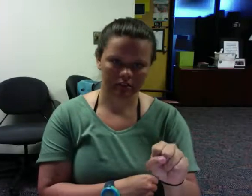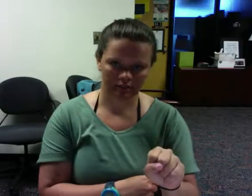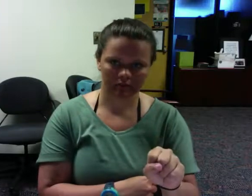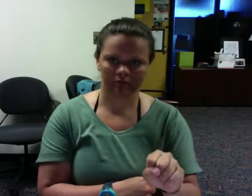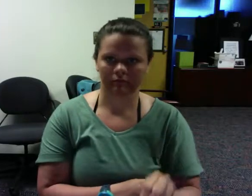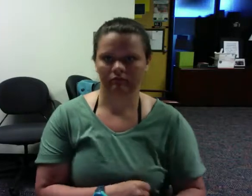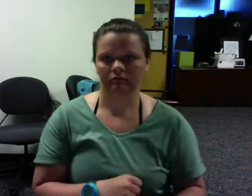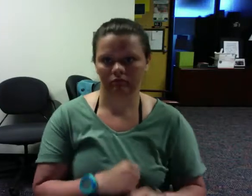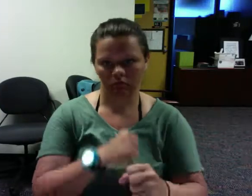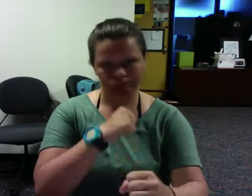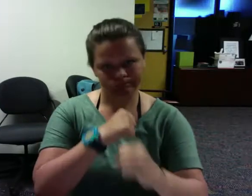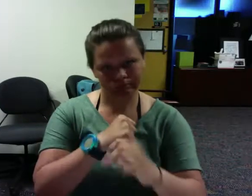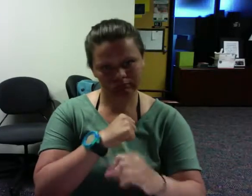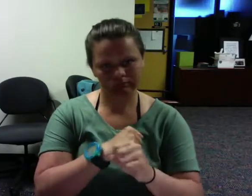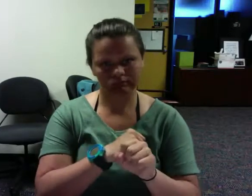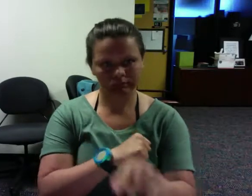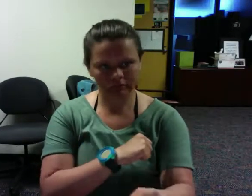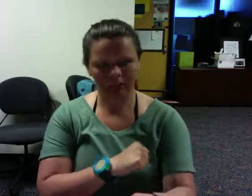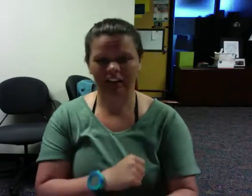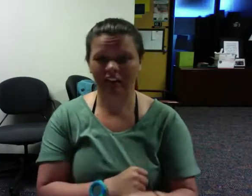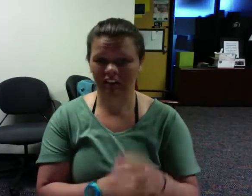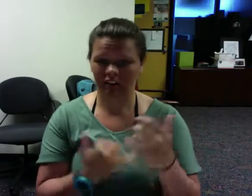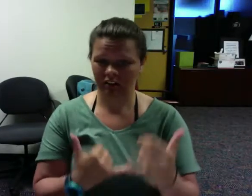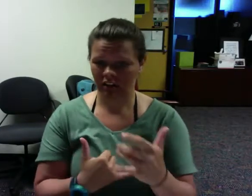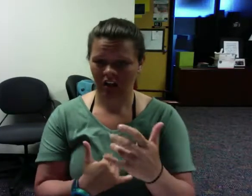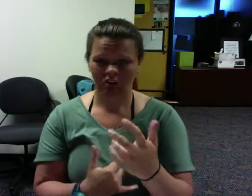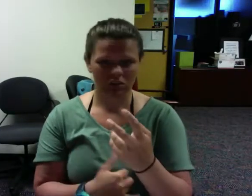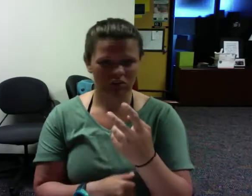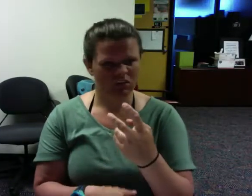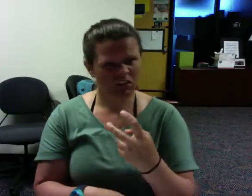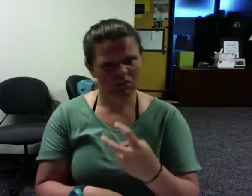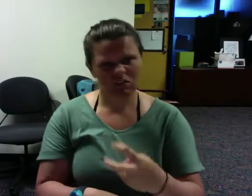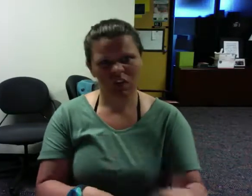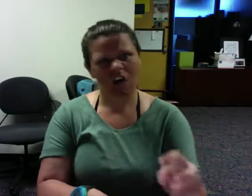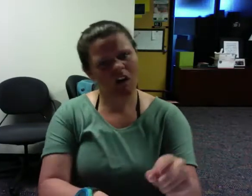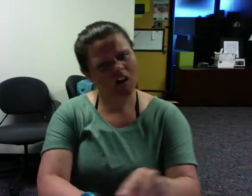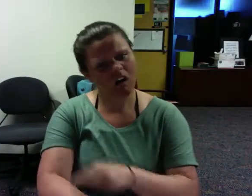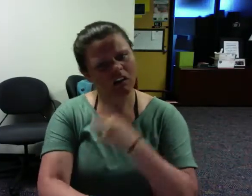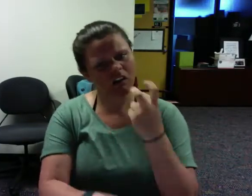Now, it was a long, hard journey, and we are talking about March